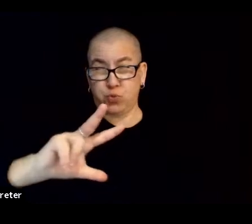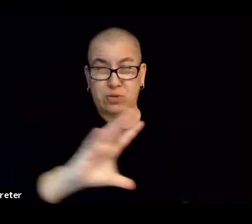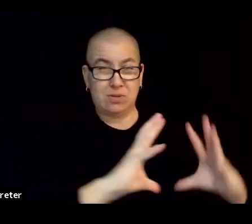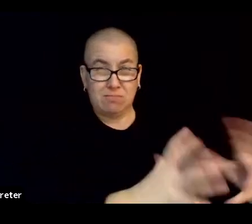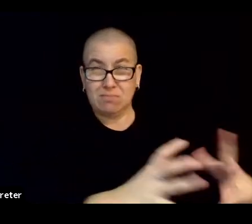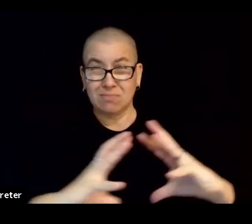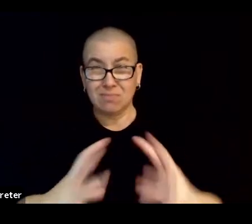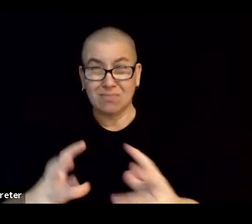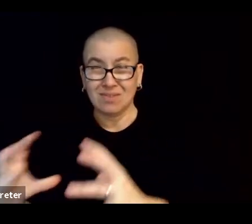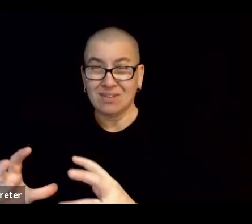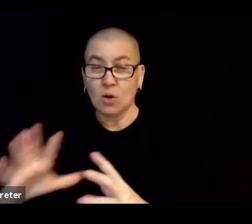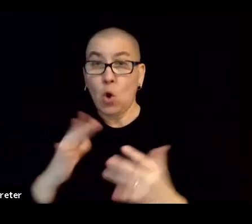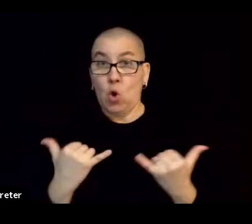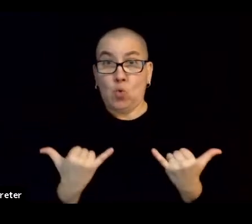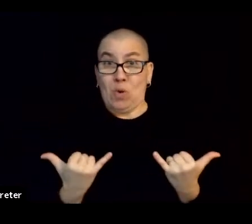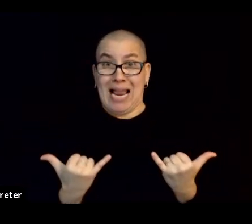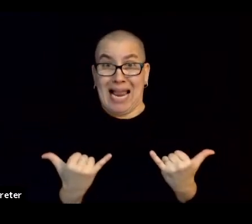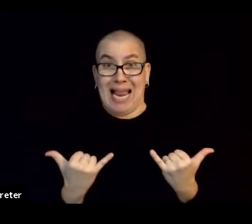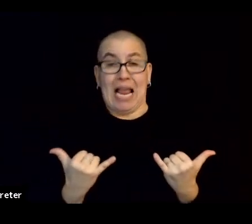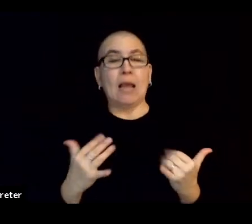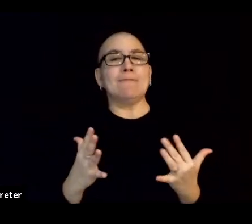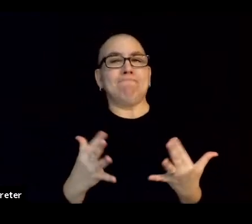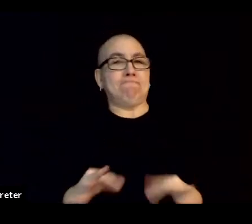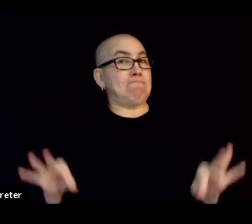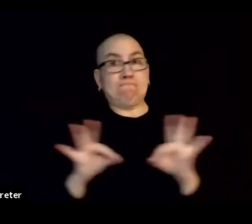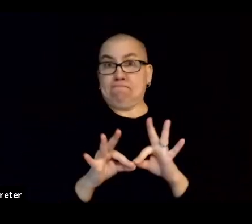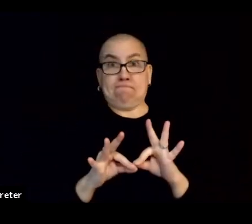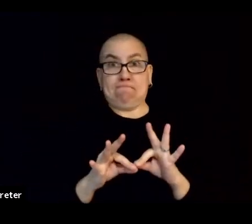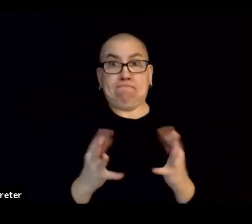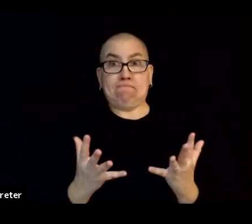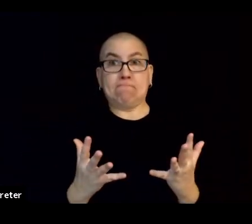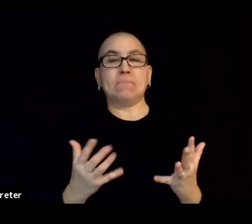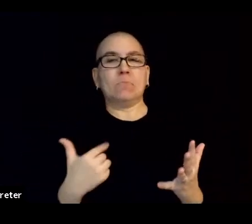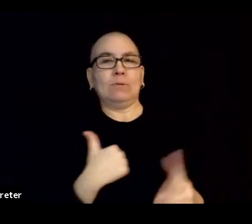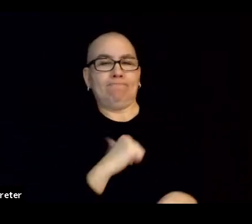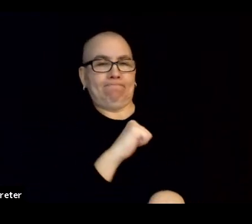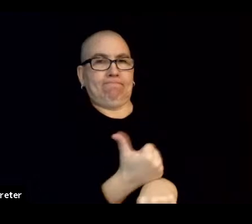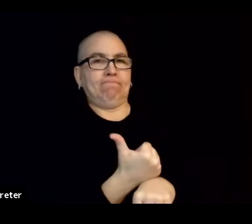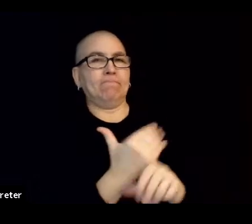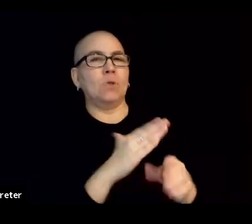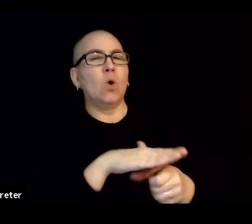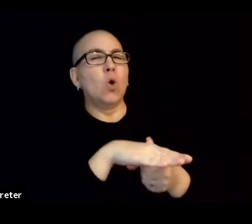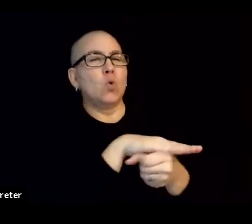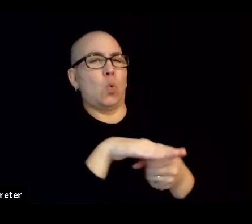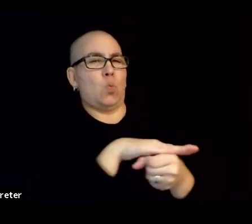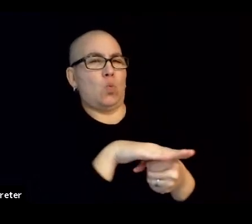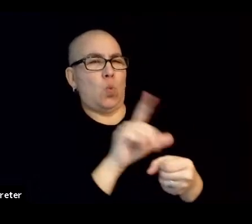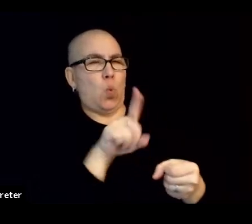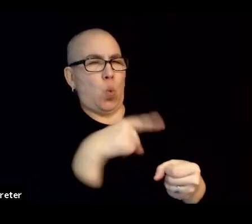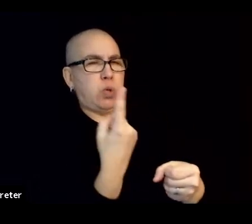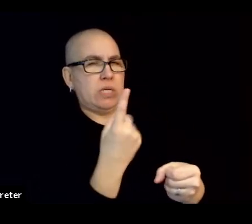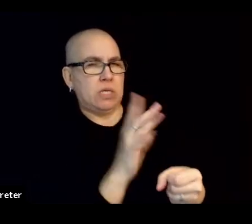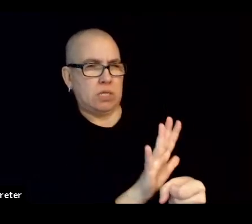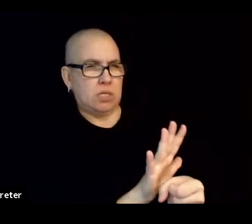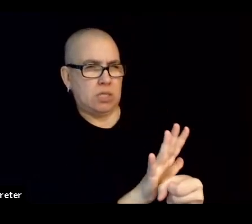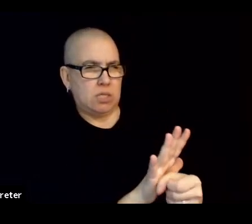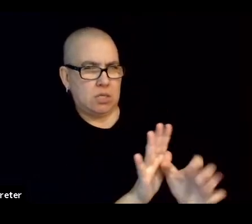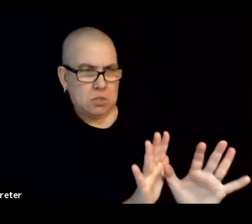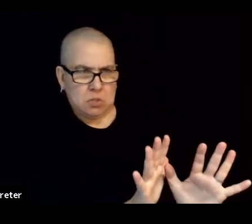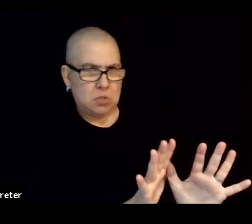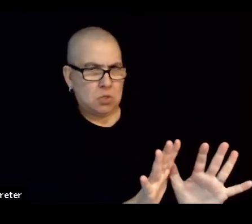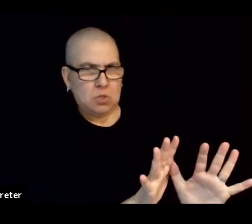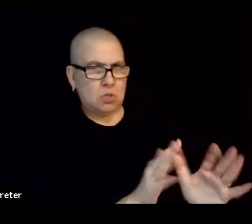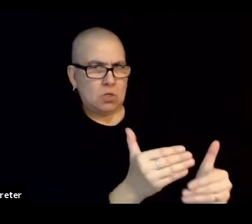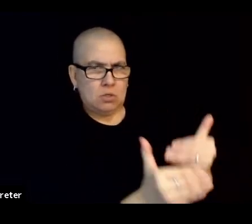about today, our healthcare partners and local public health partners are working hard to expand their capacity as well, so that when